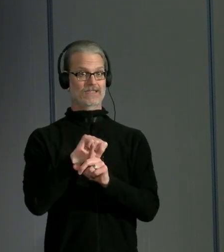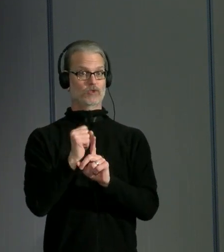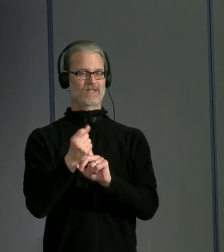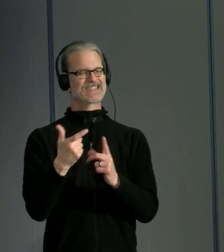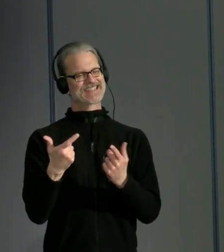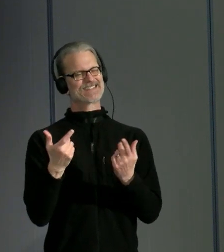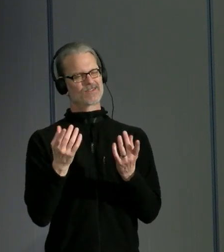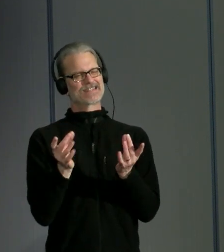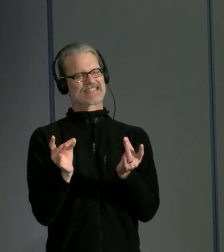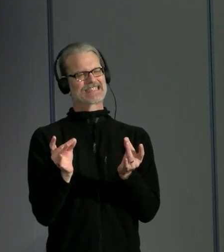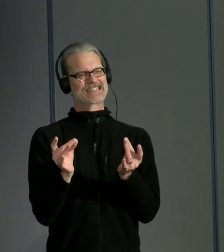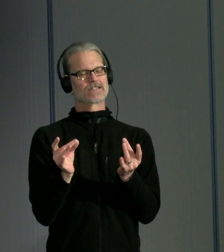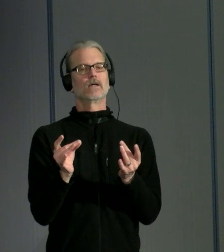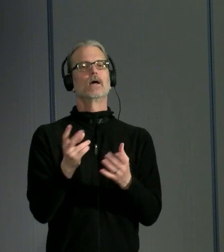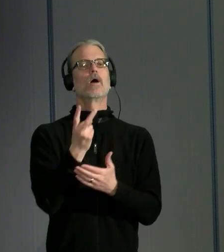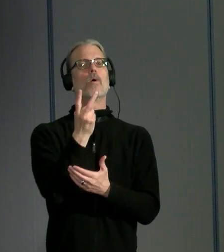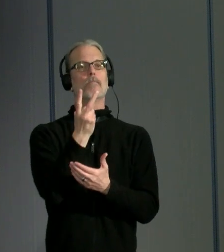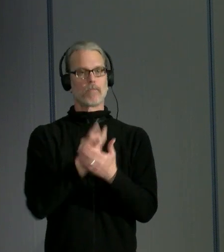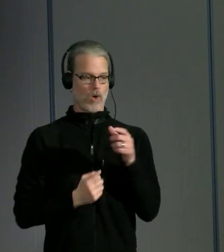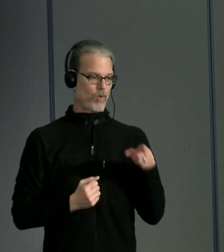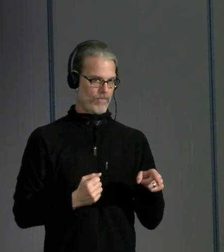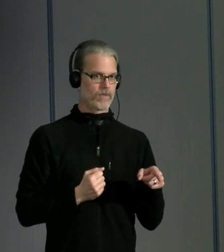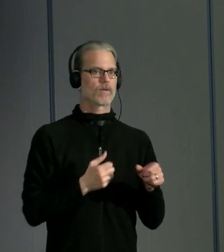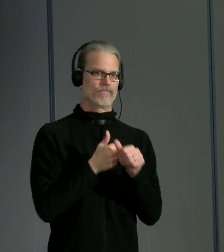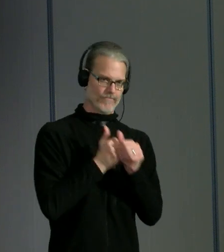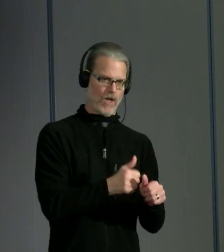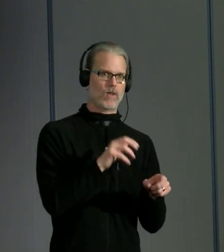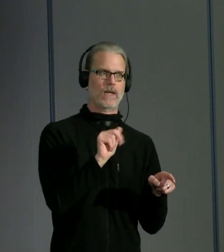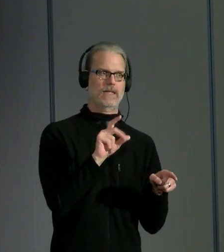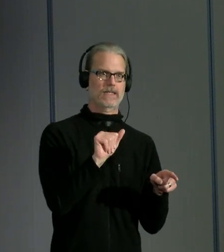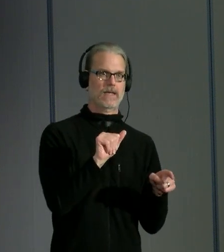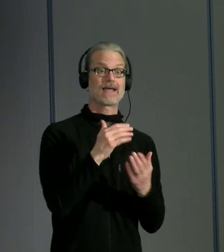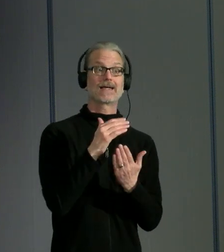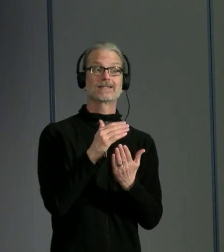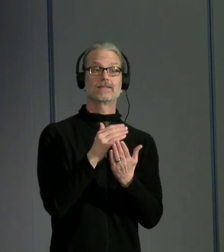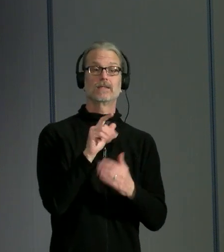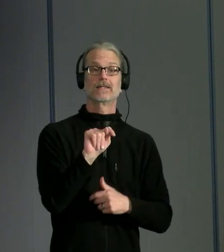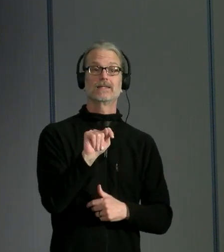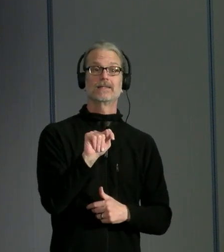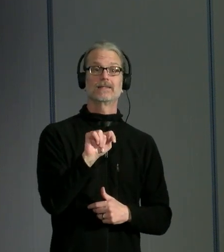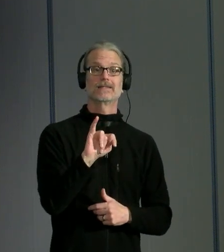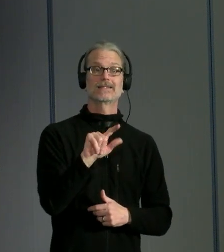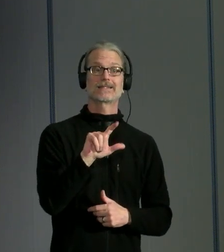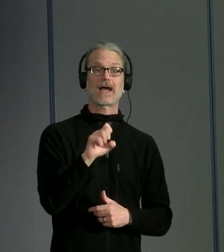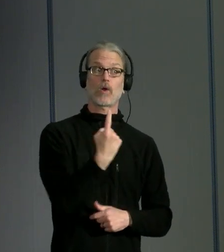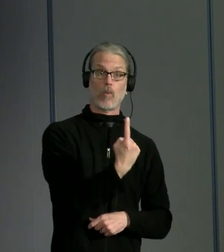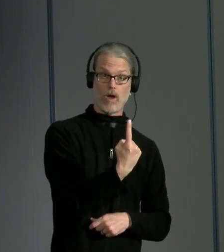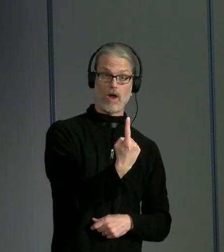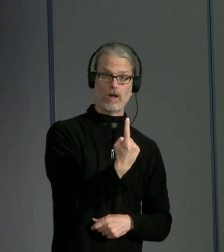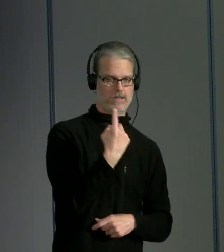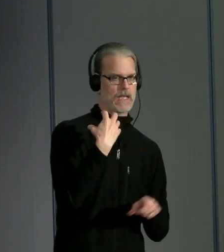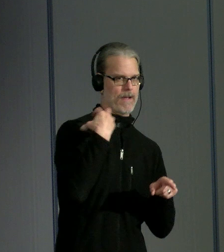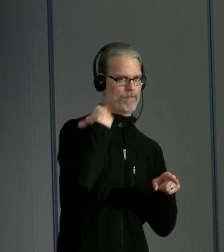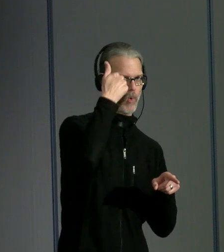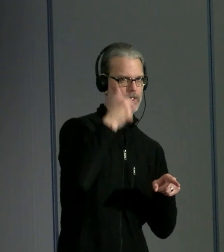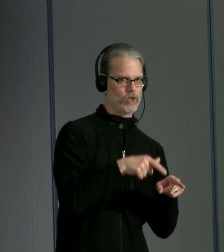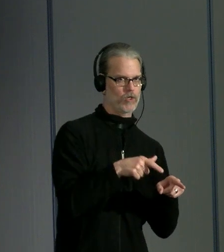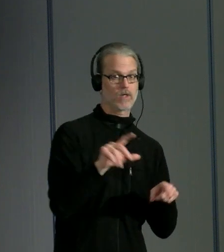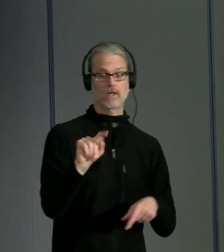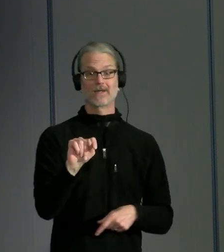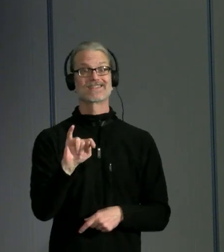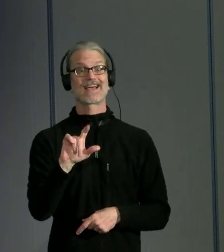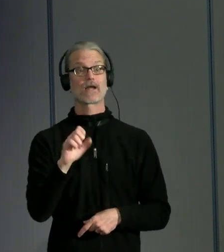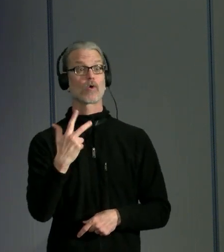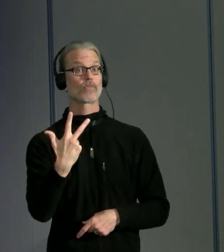both parties are going to be held to the ADA. We have Title I, which is the employer needs to furnish accommodations, but also Title